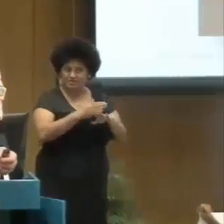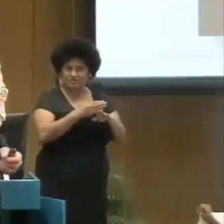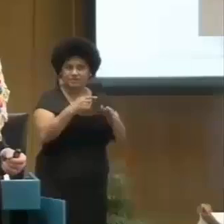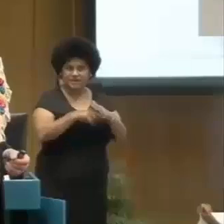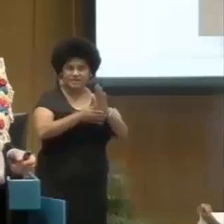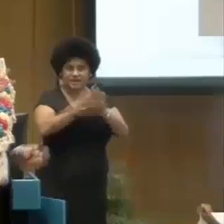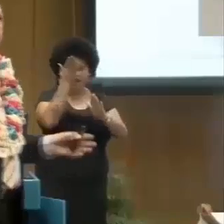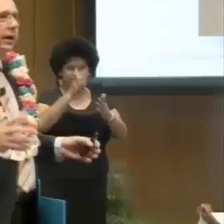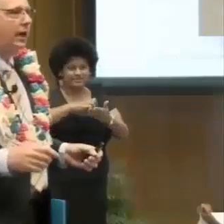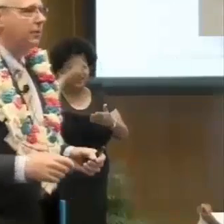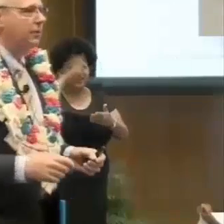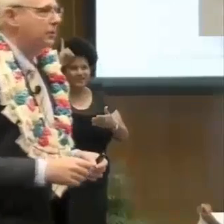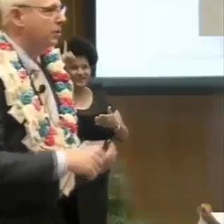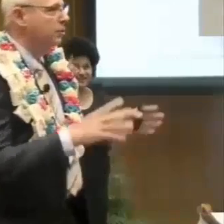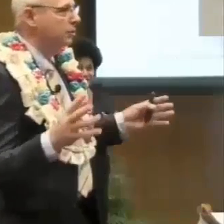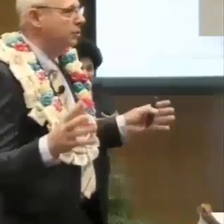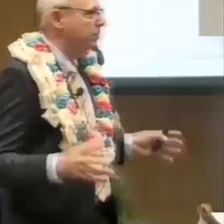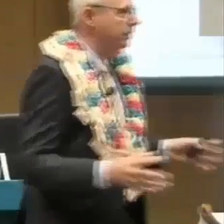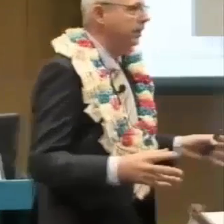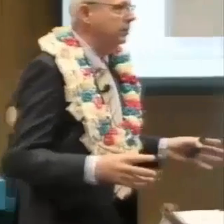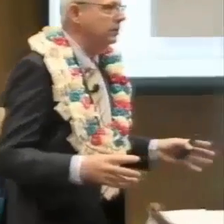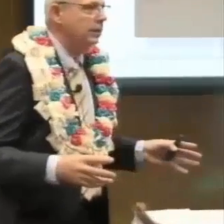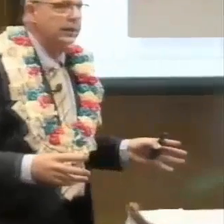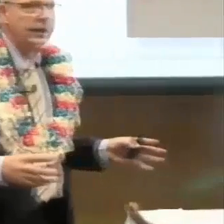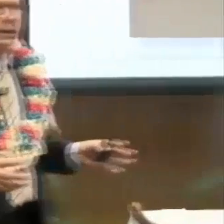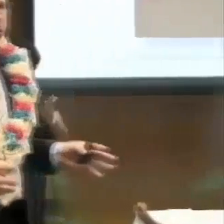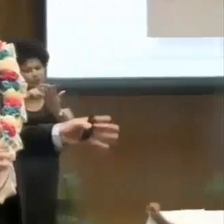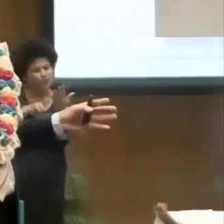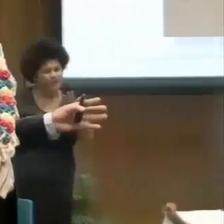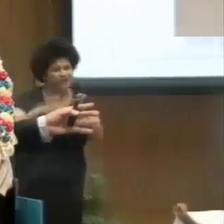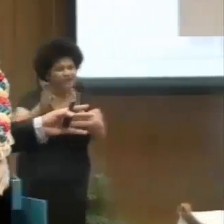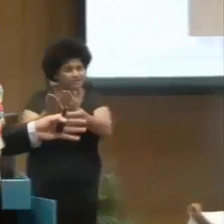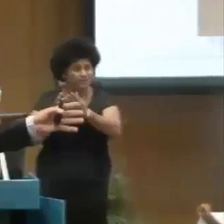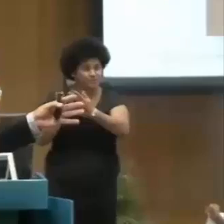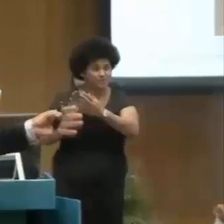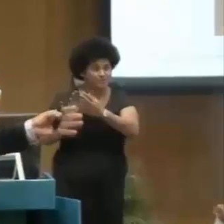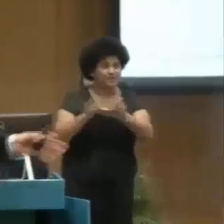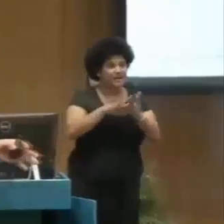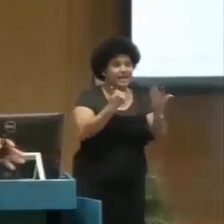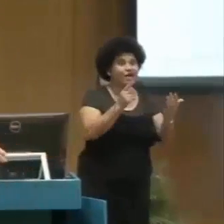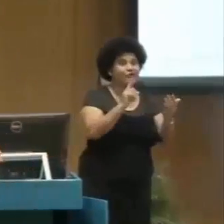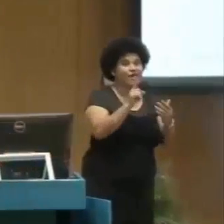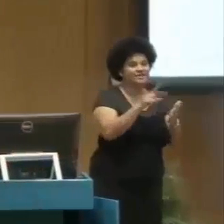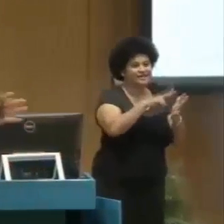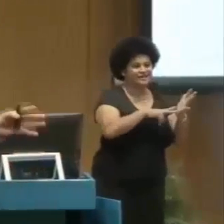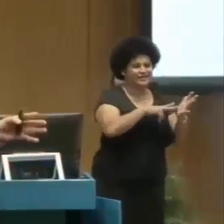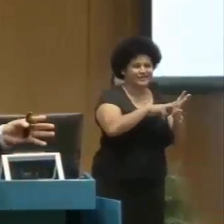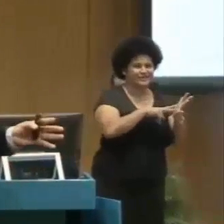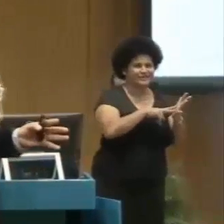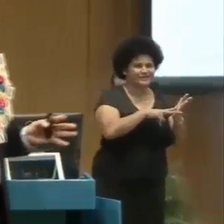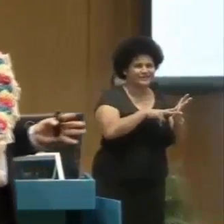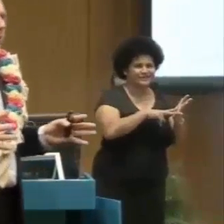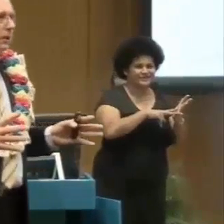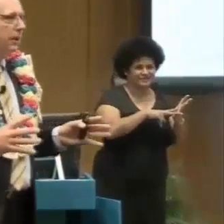saying that. So we see Khan Academy, we see all the MOOCs that are out there, we see TED Talks, TEDx Talks. It's all